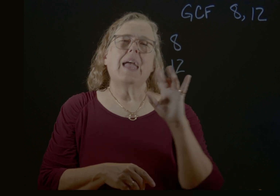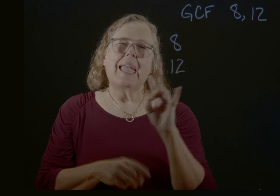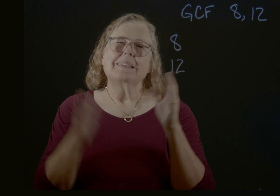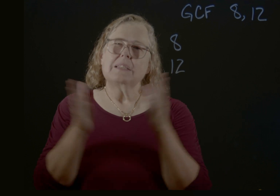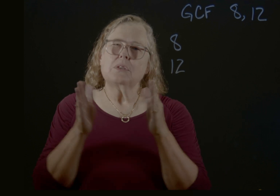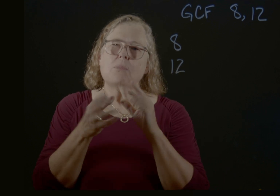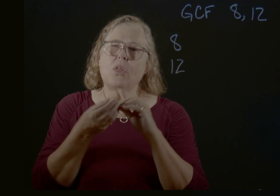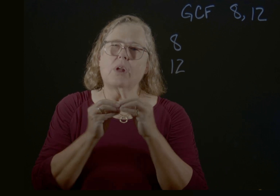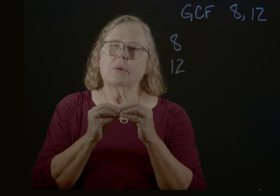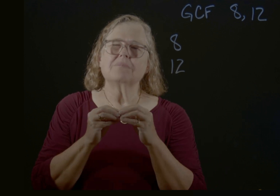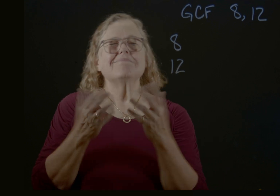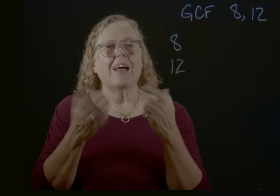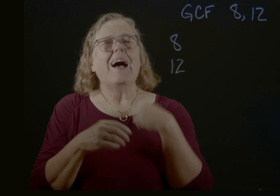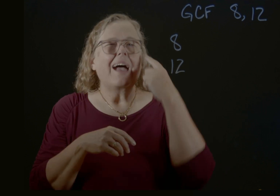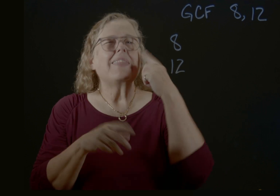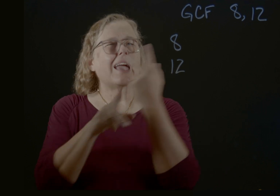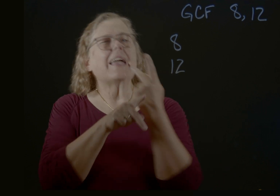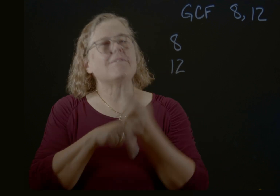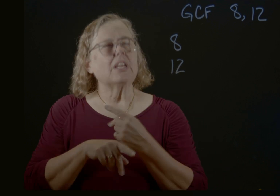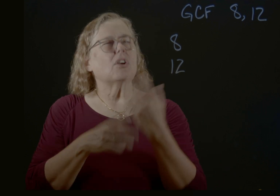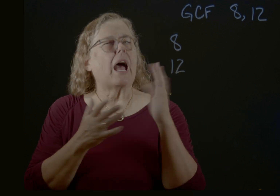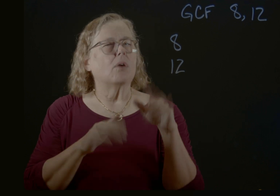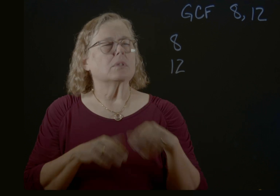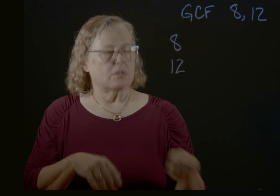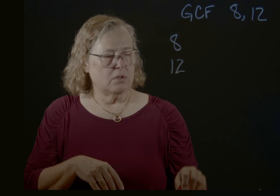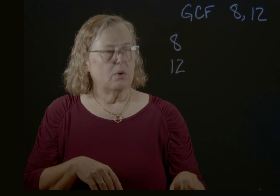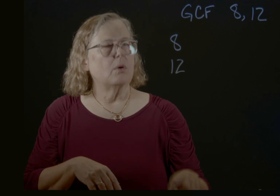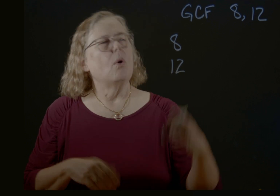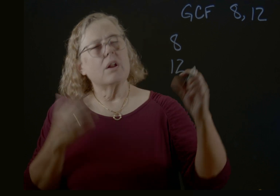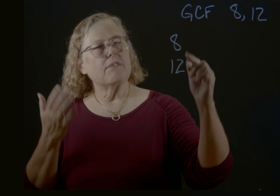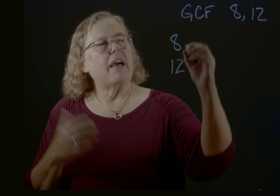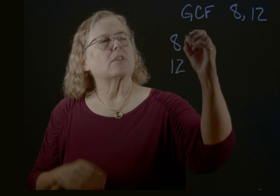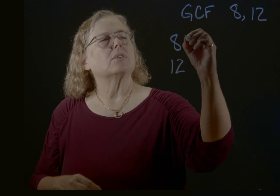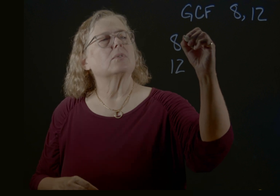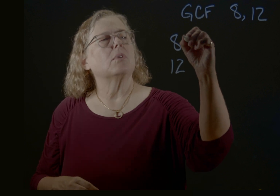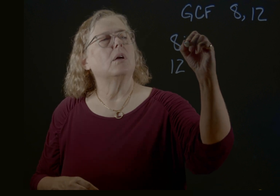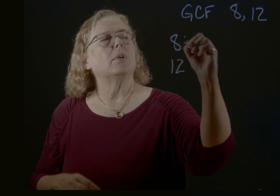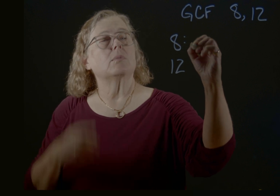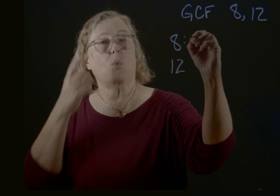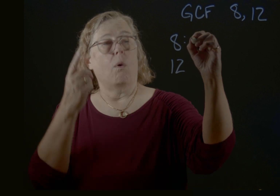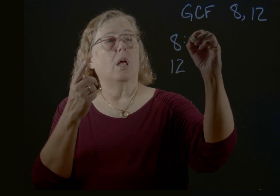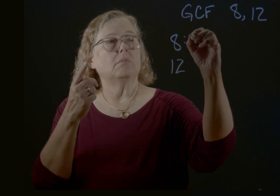it's a smaller number. I think I can figure out the factors without using the t-table. So I think I got 8 is 1.